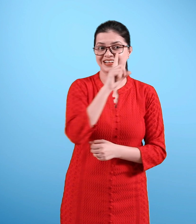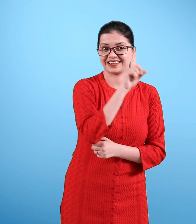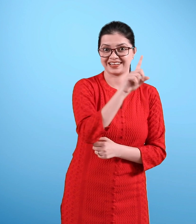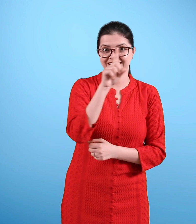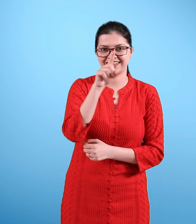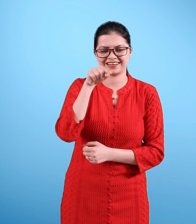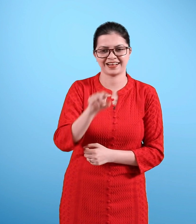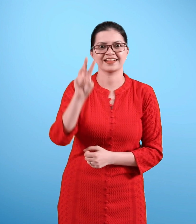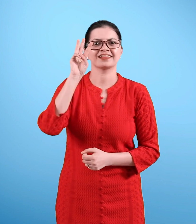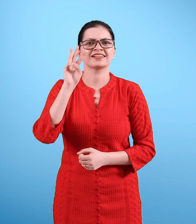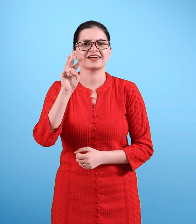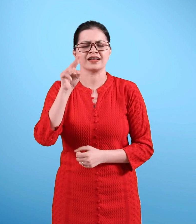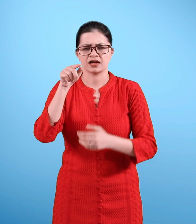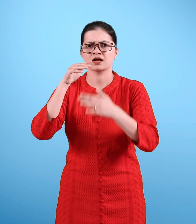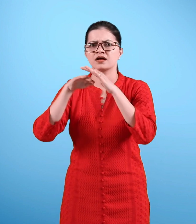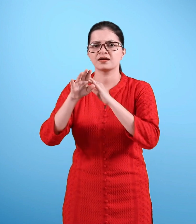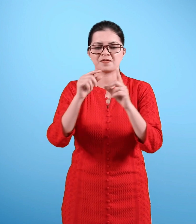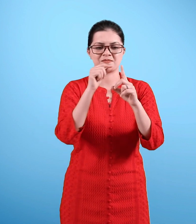11.3. A pinhole camera.